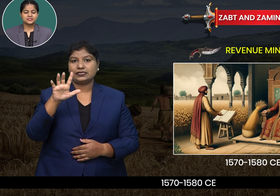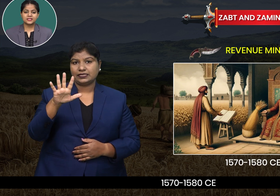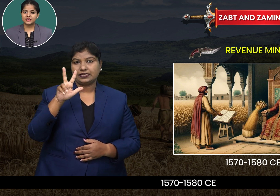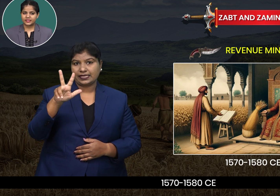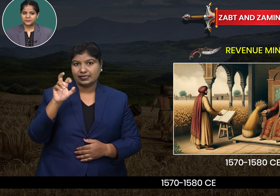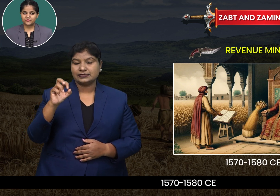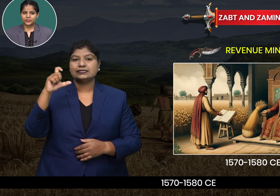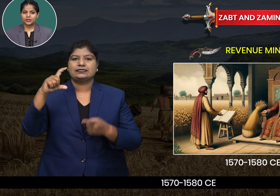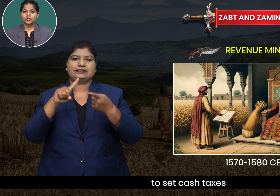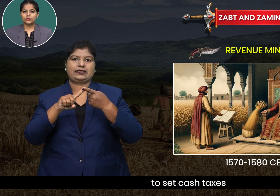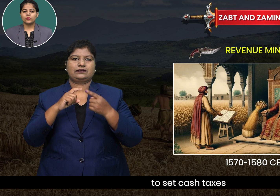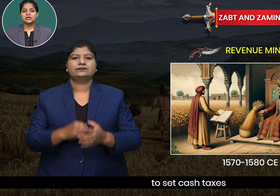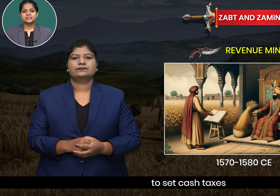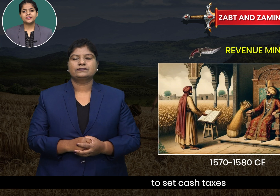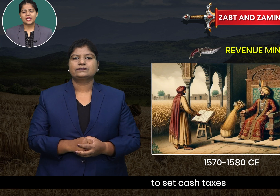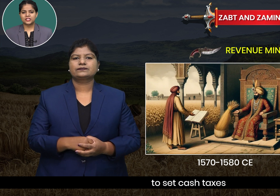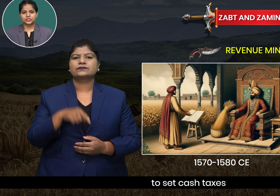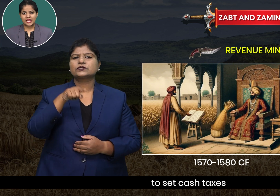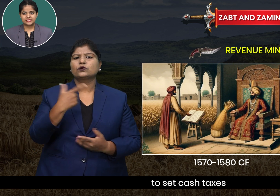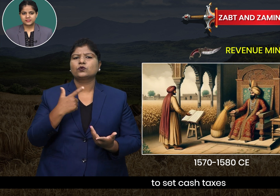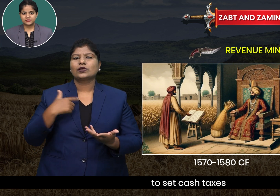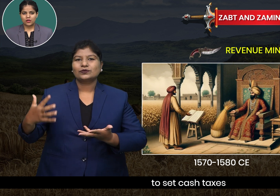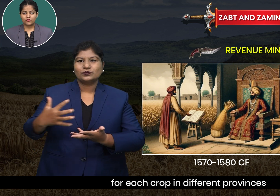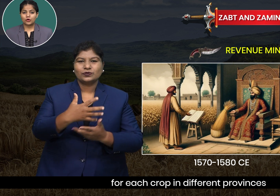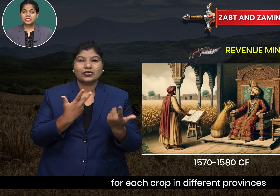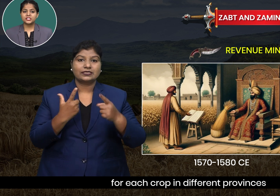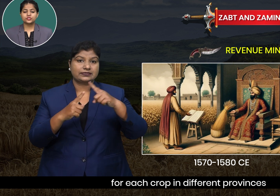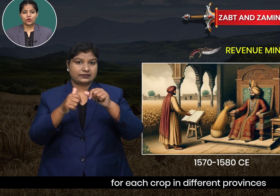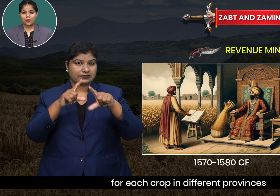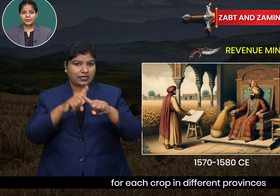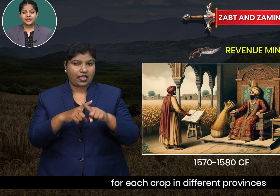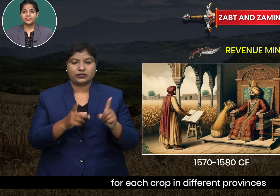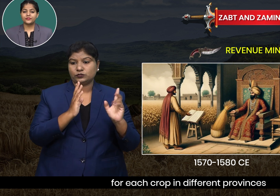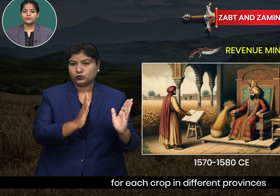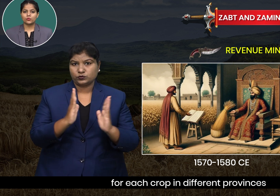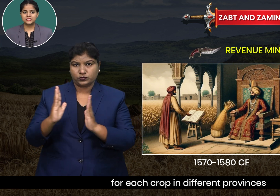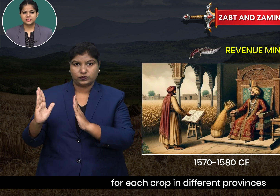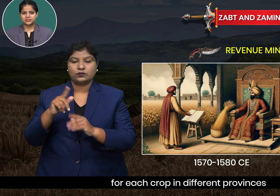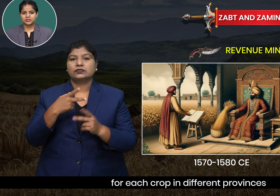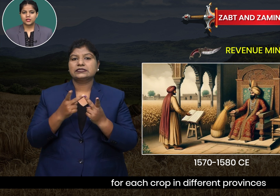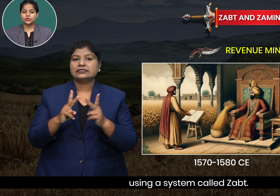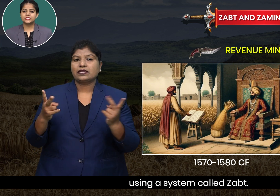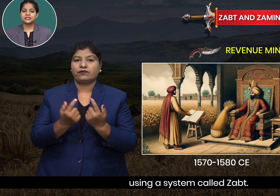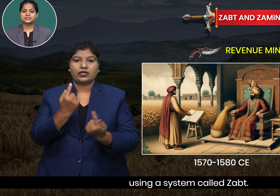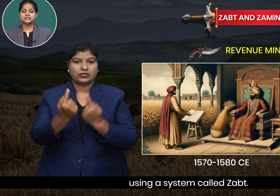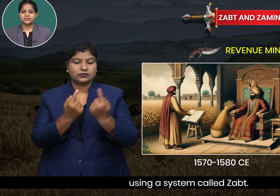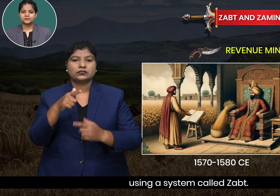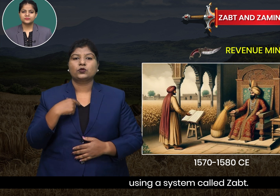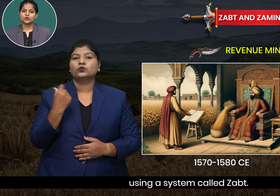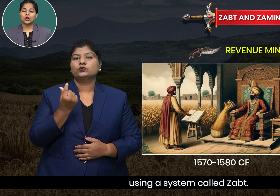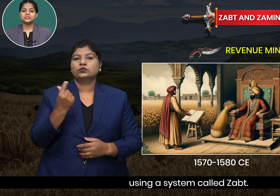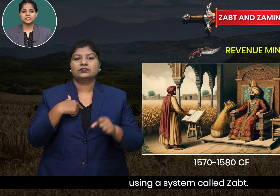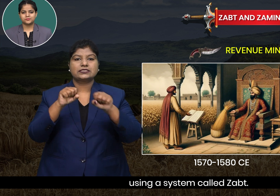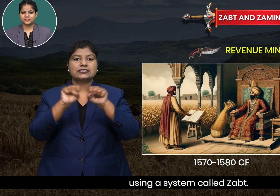1580 CE to set cash taxes for each crop in different provinces using a